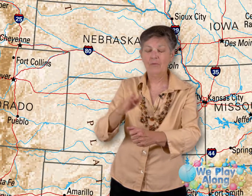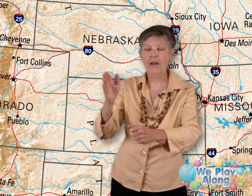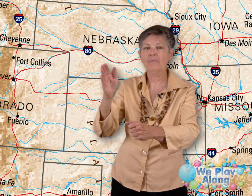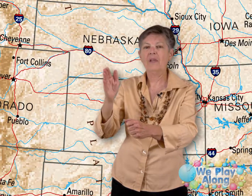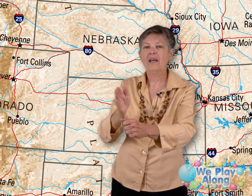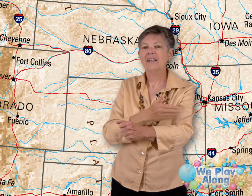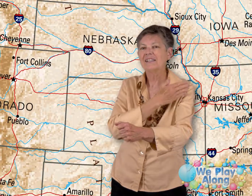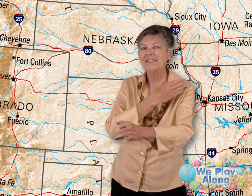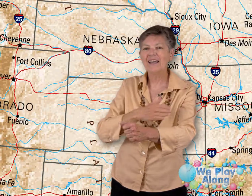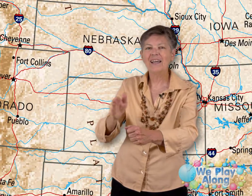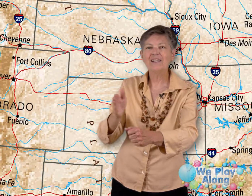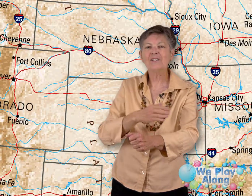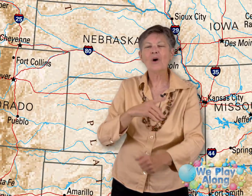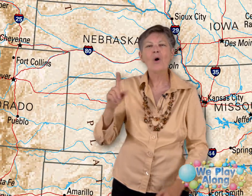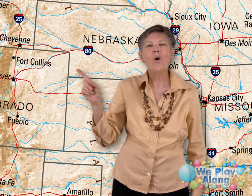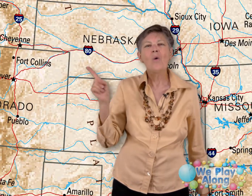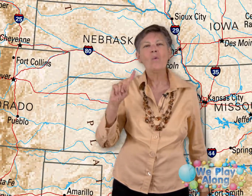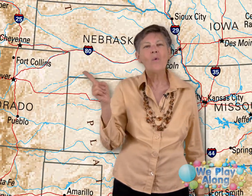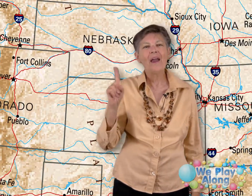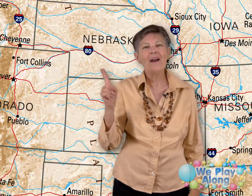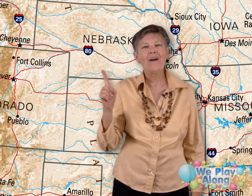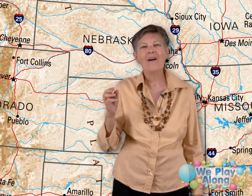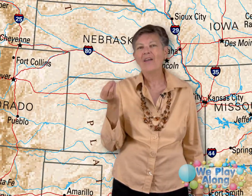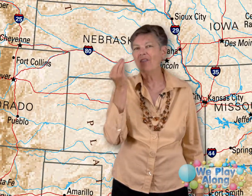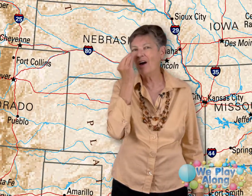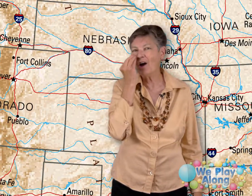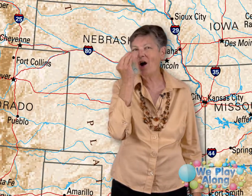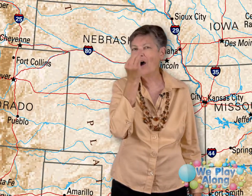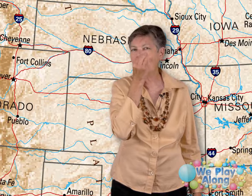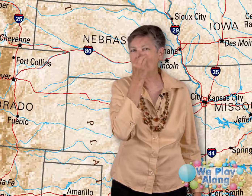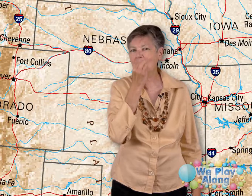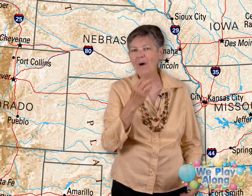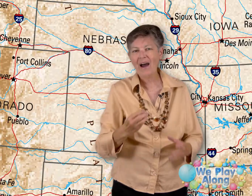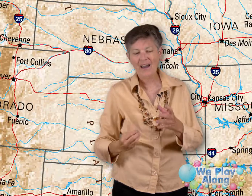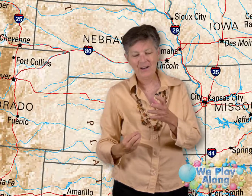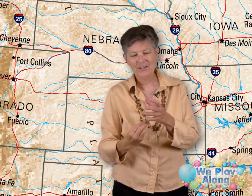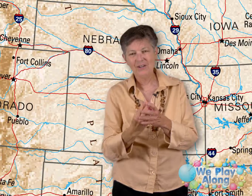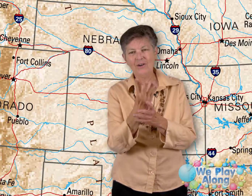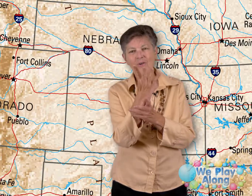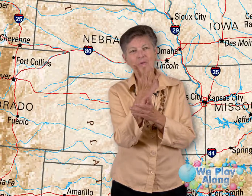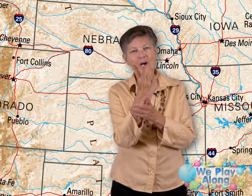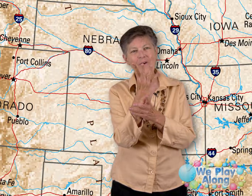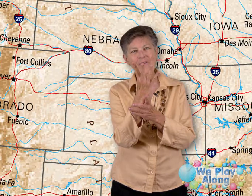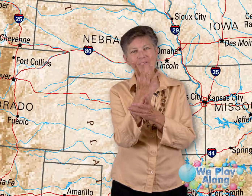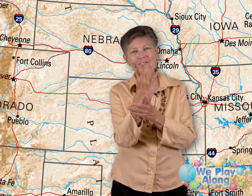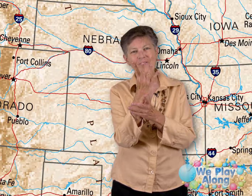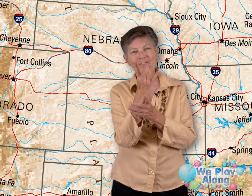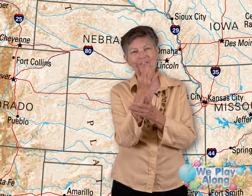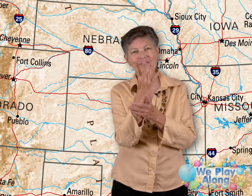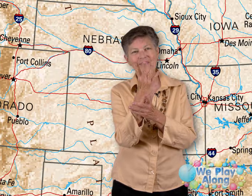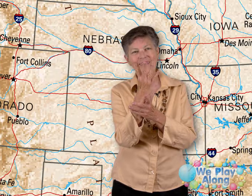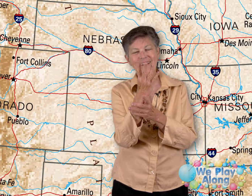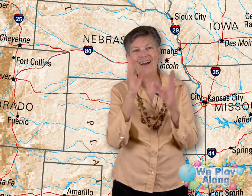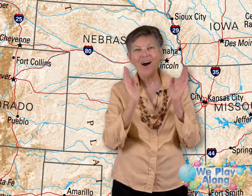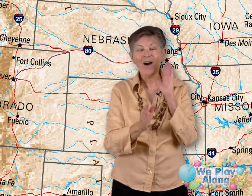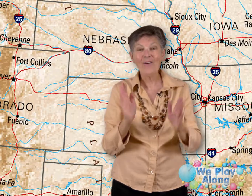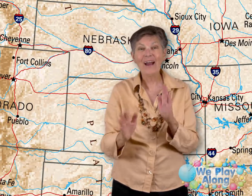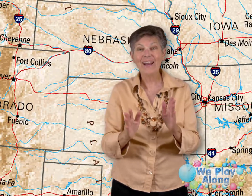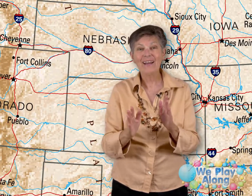right? Sings where the columbines grow. All right,